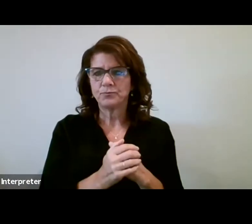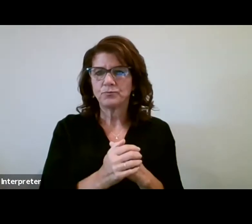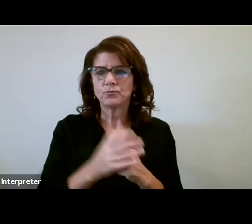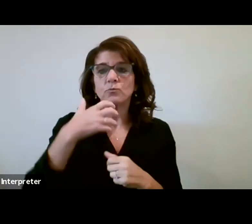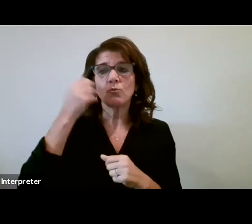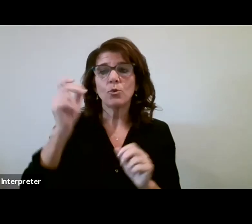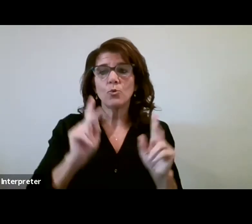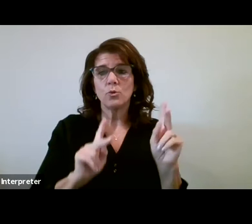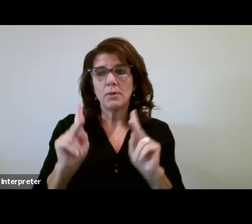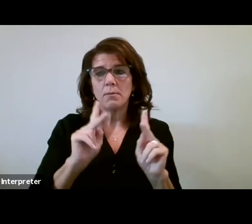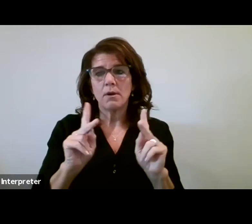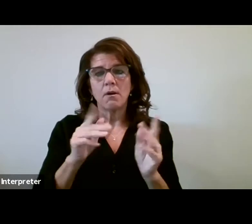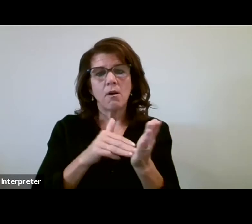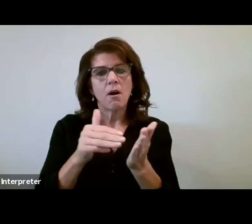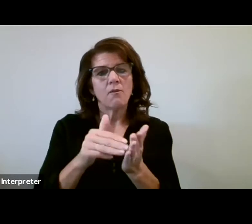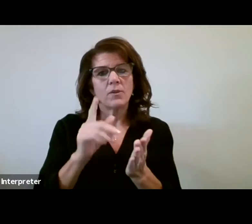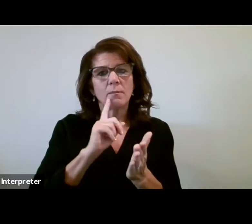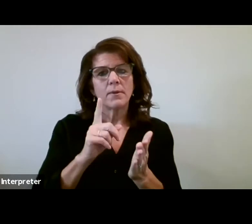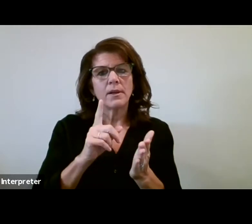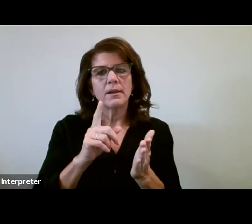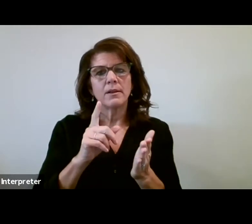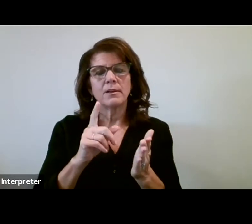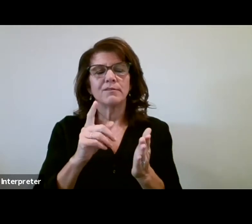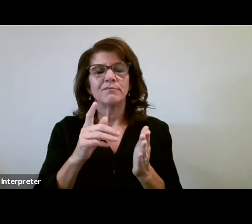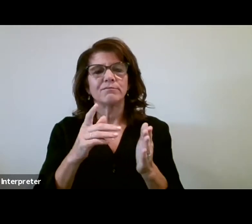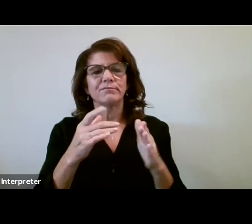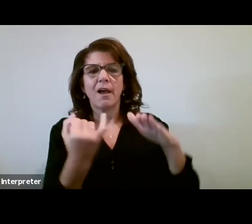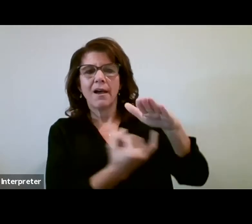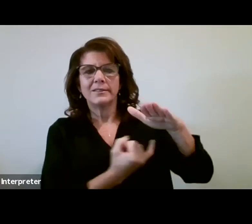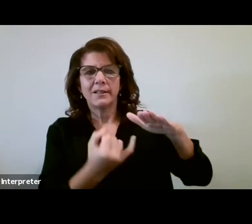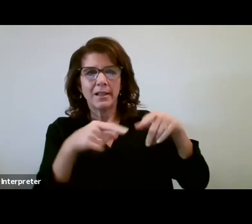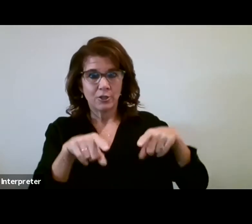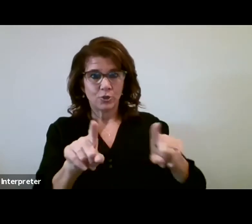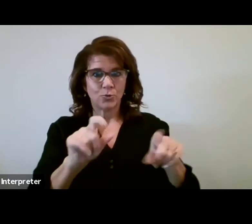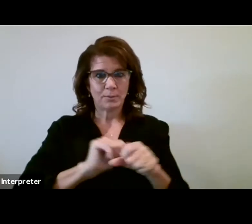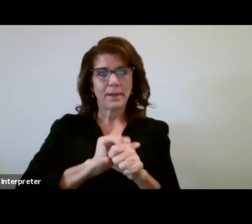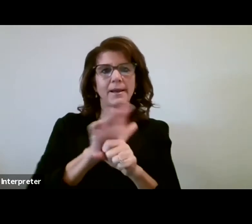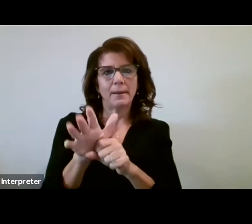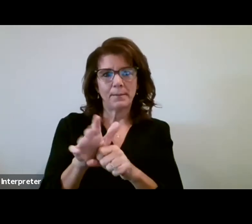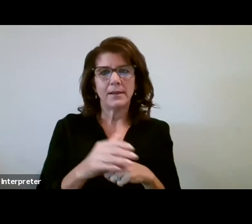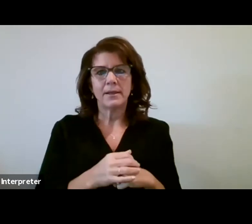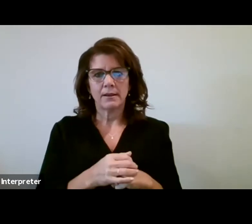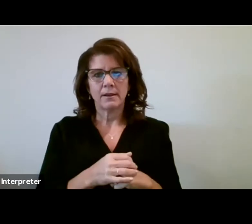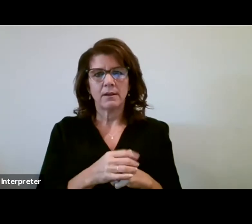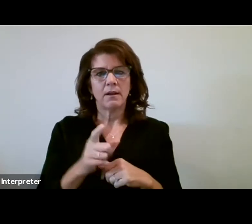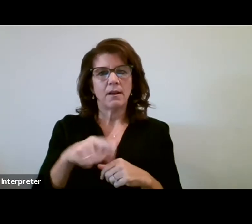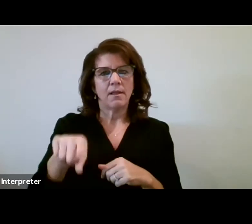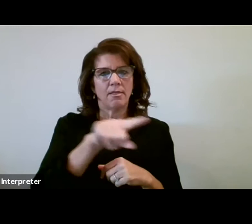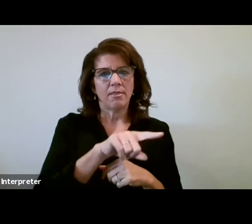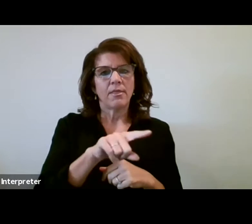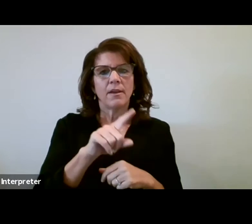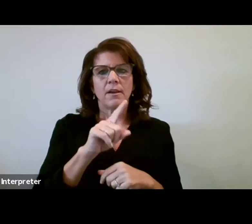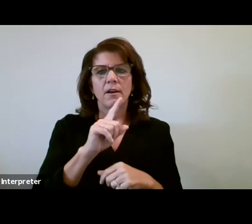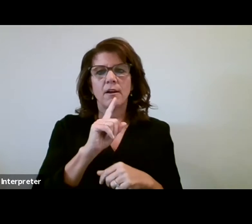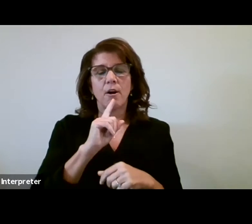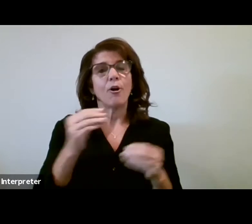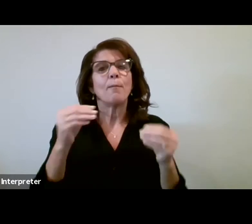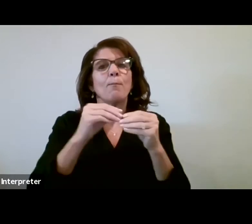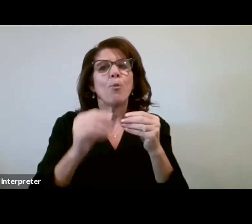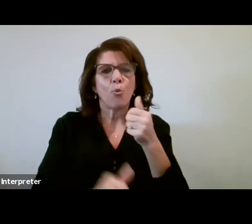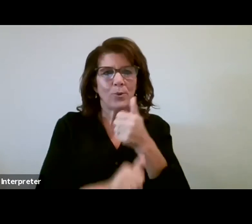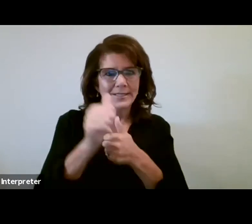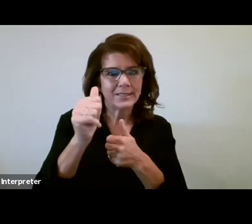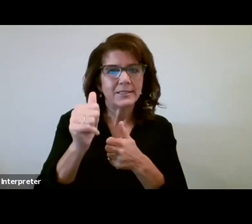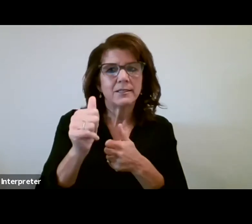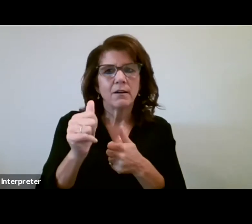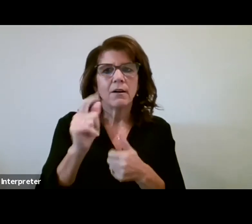persons have often been left more isolated during the pandemic. They are also at greater risk